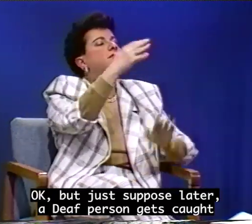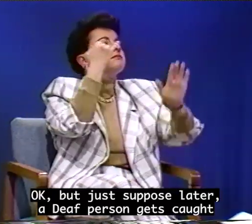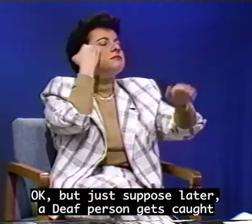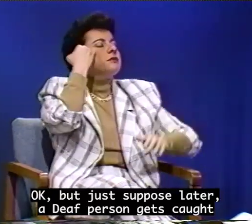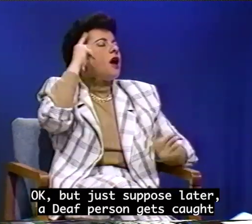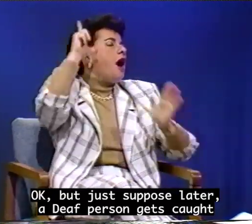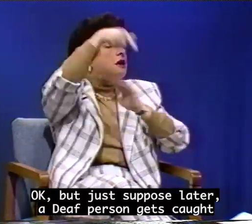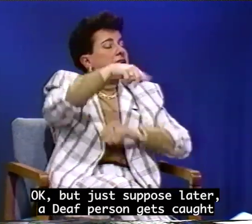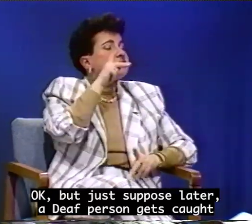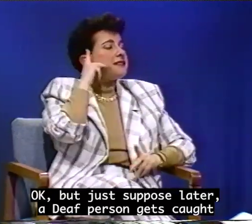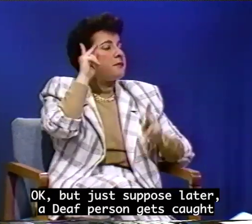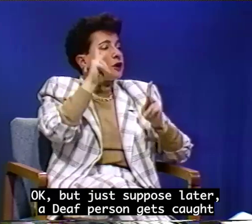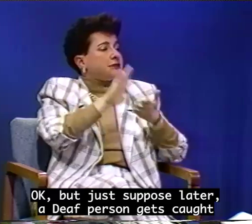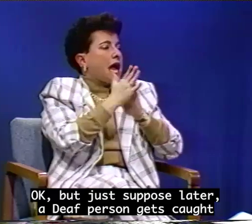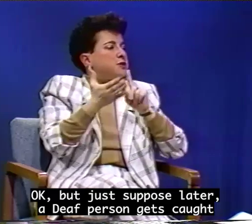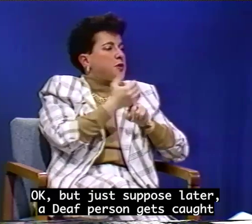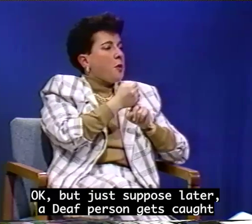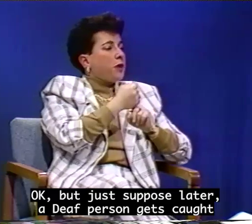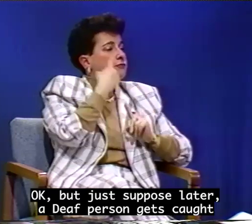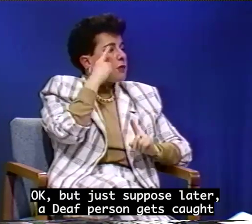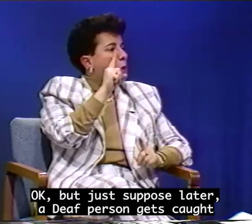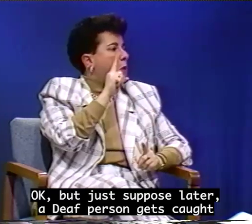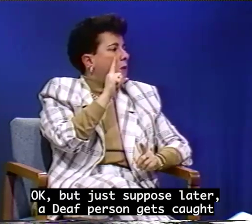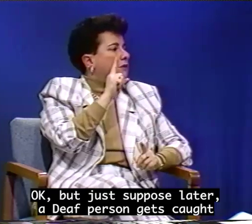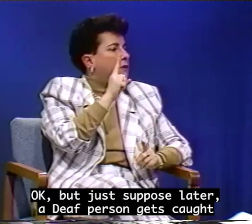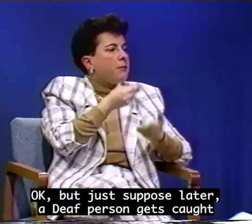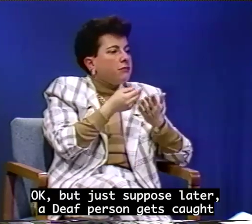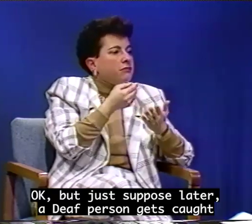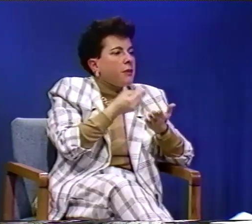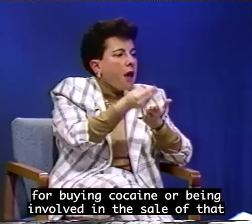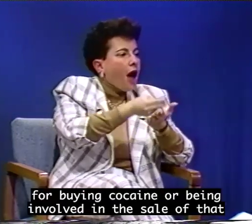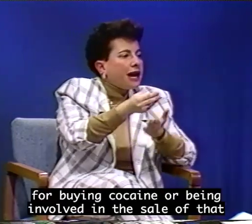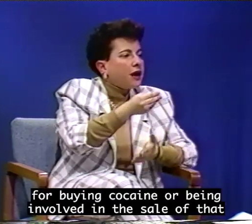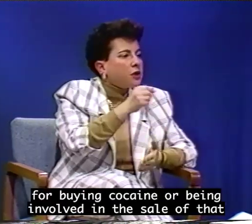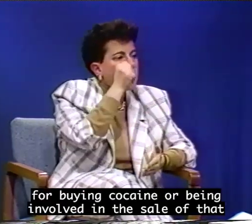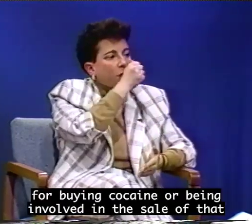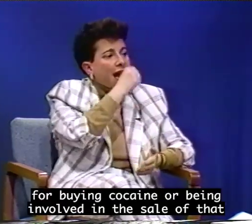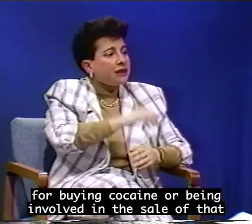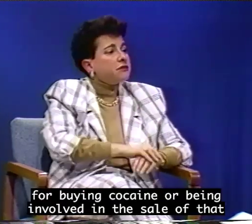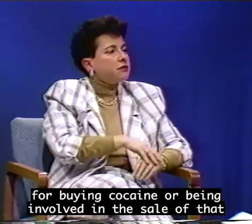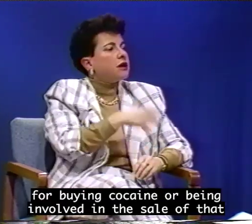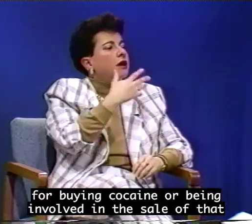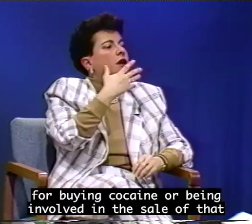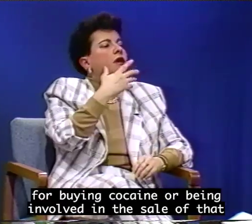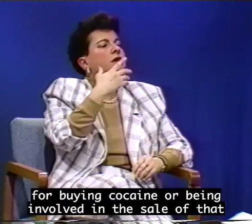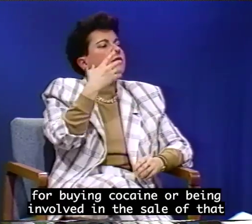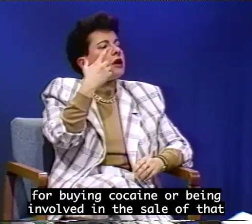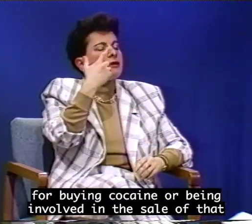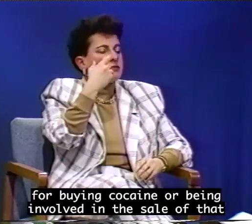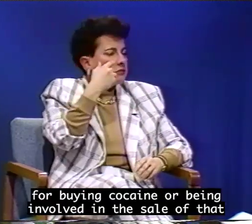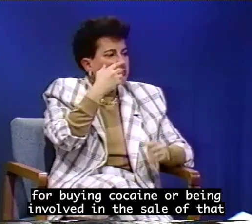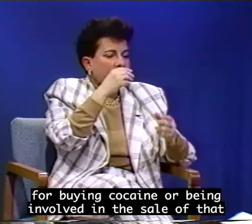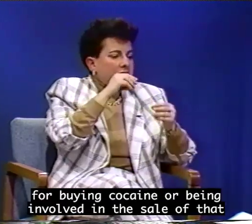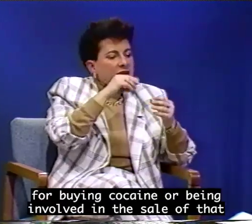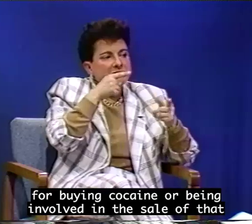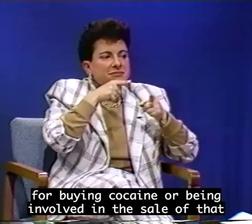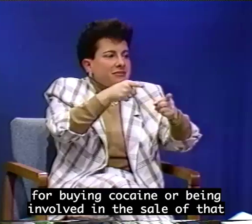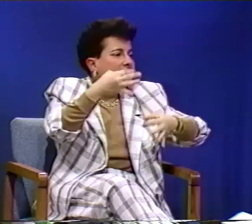Okay. Just suppose later a deaf person gets caught for buying cocaine or being involved in the sale of